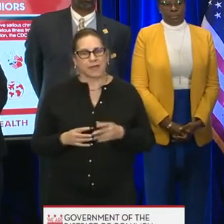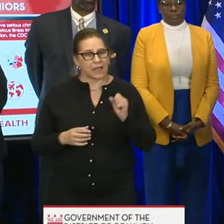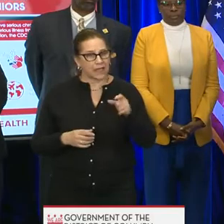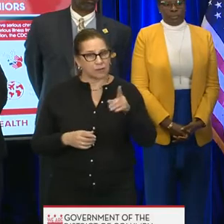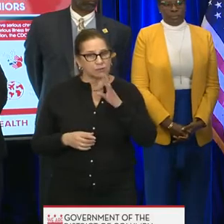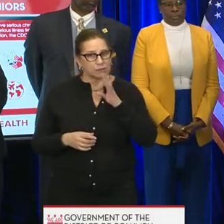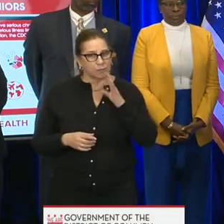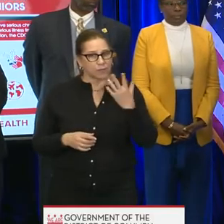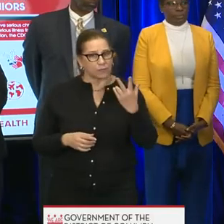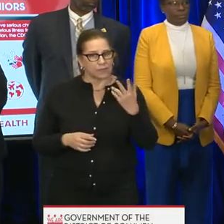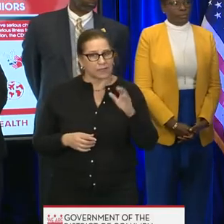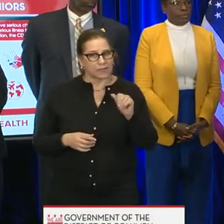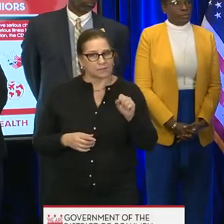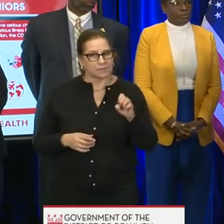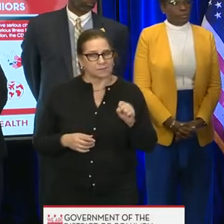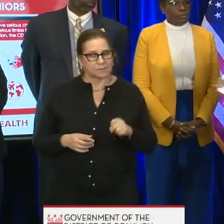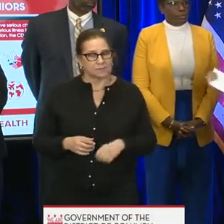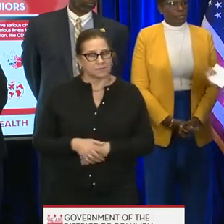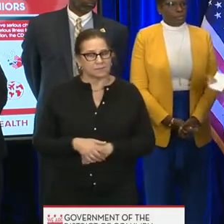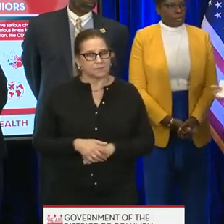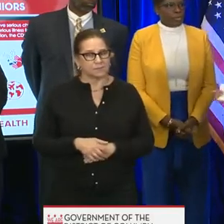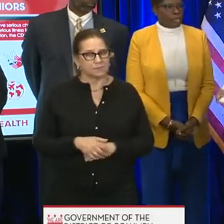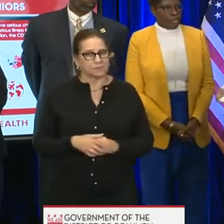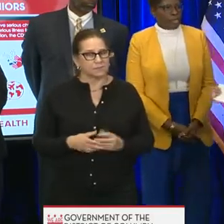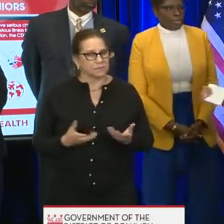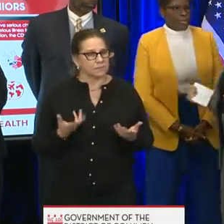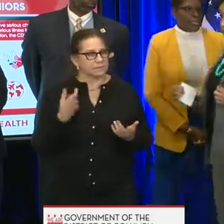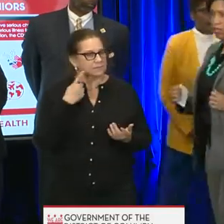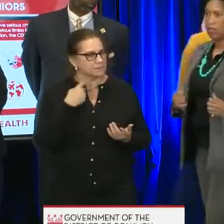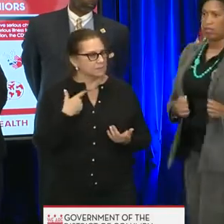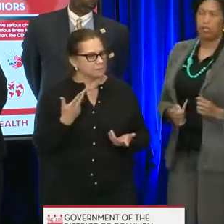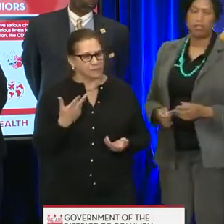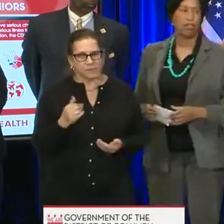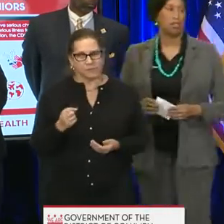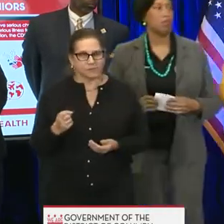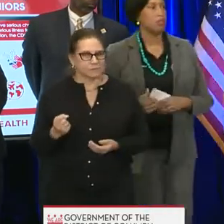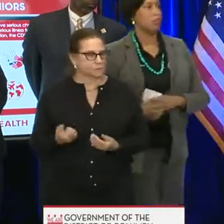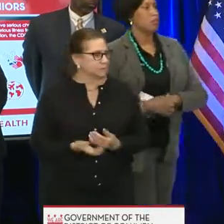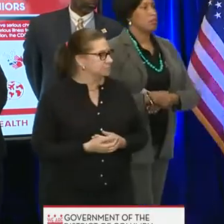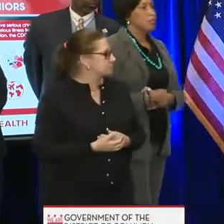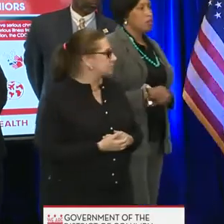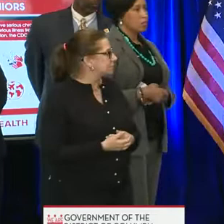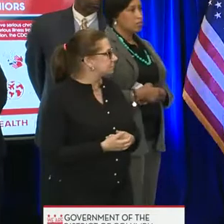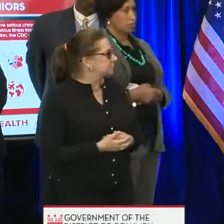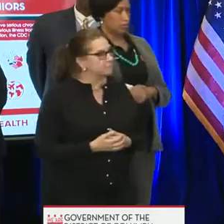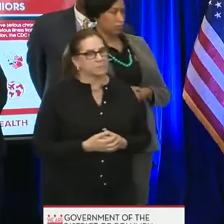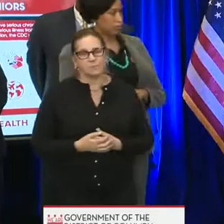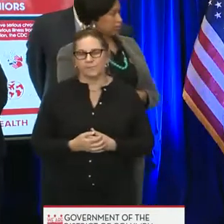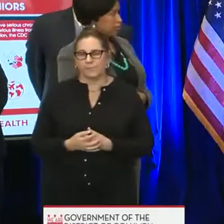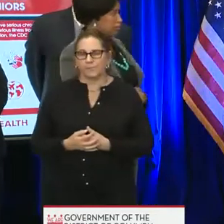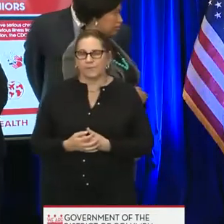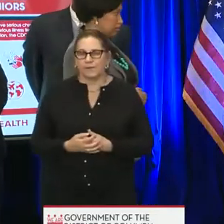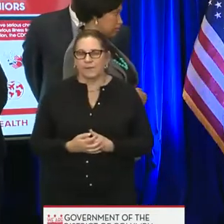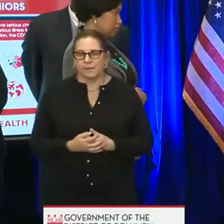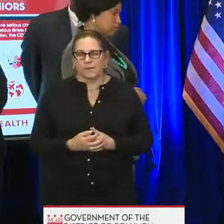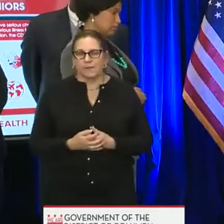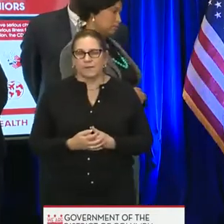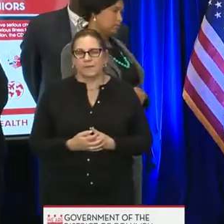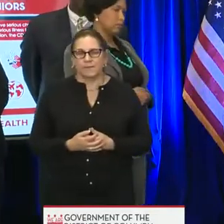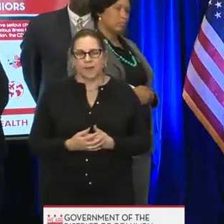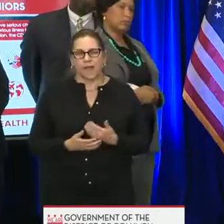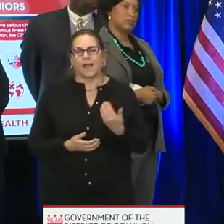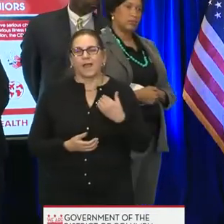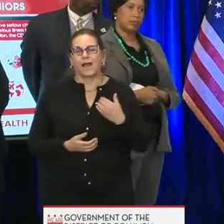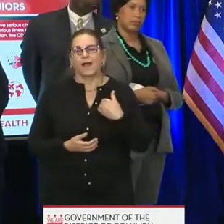made any progress there? Okay, this is your last question, and you also wanted to update. So I'll give you an update on the 3 cases that